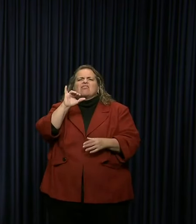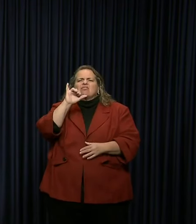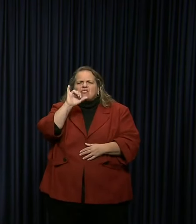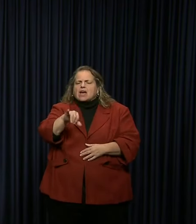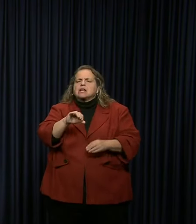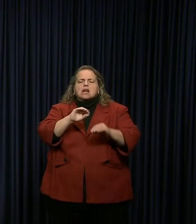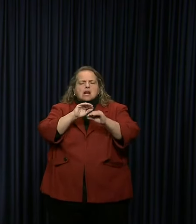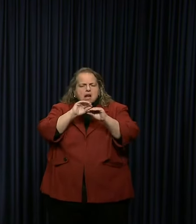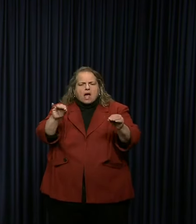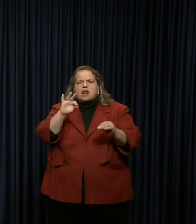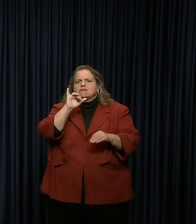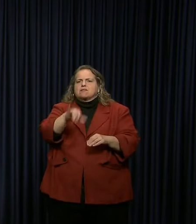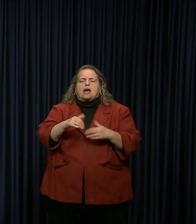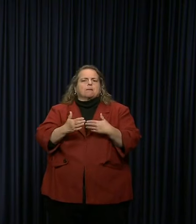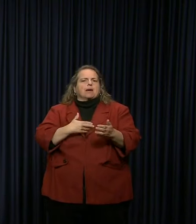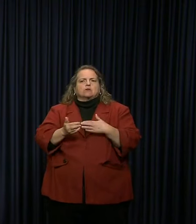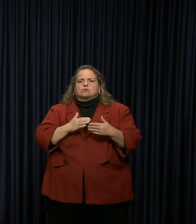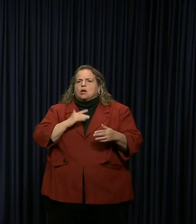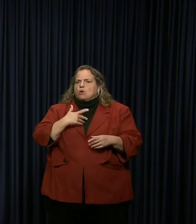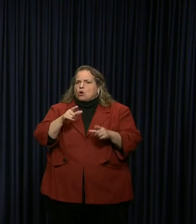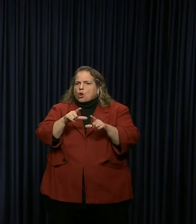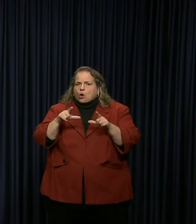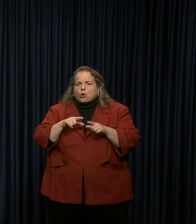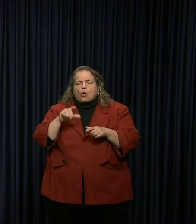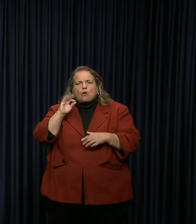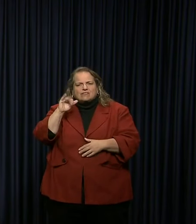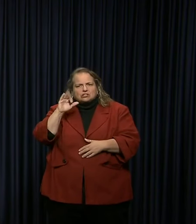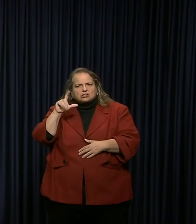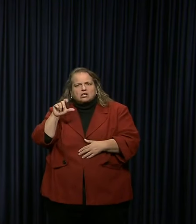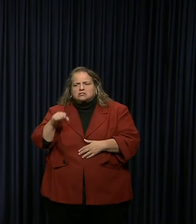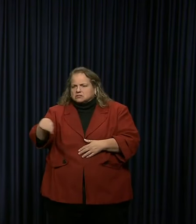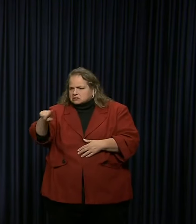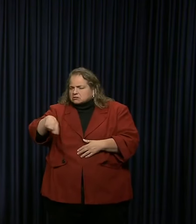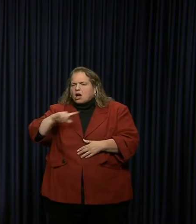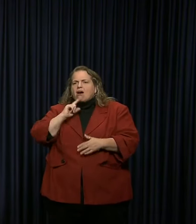None of that. And our local officials are leading the way.